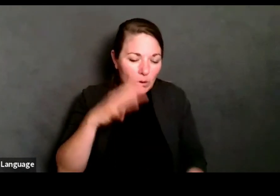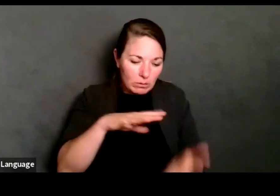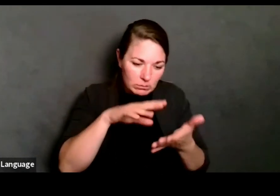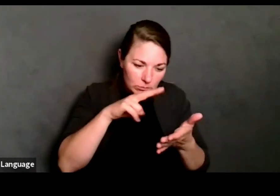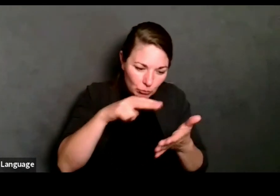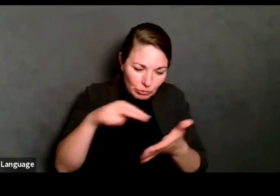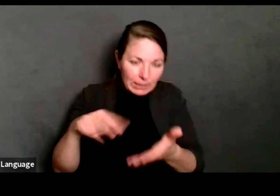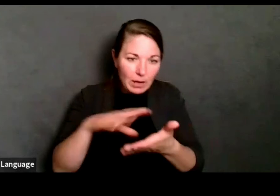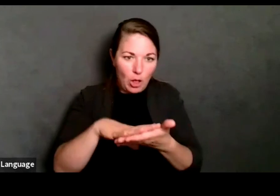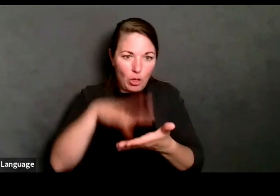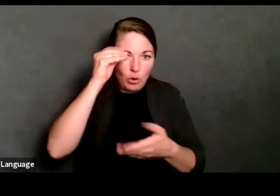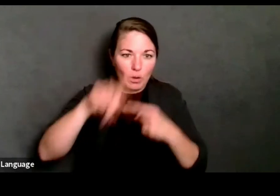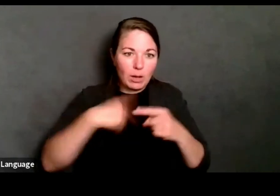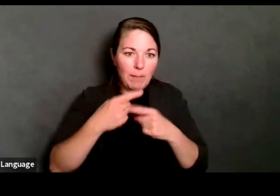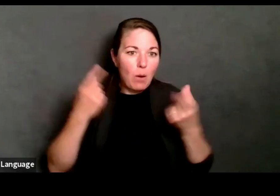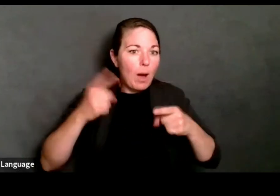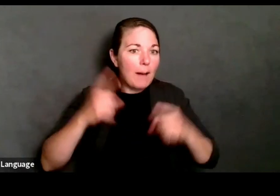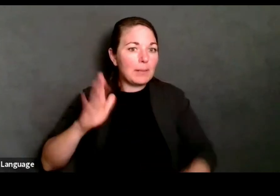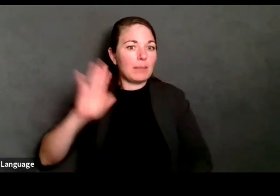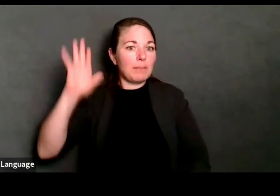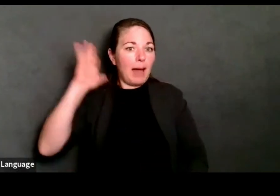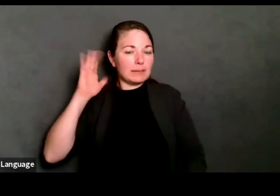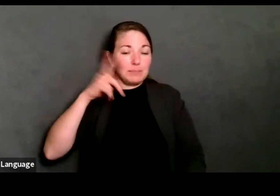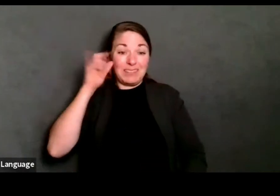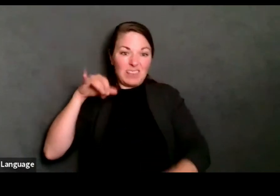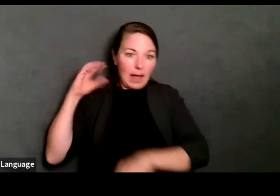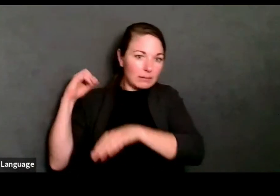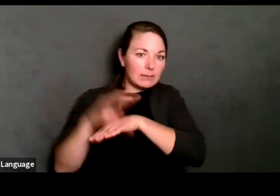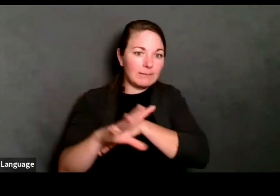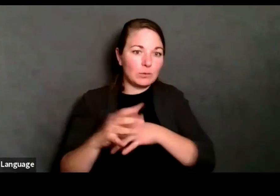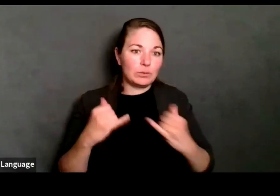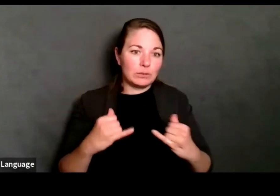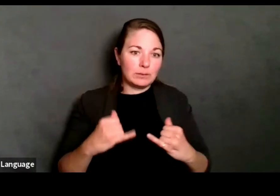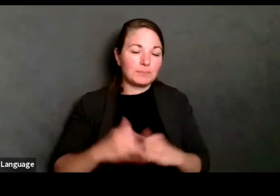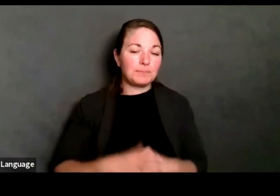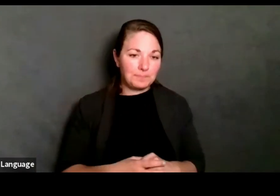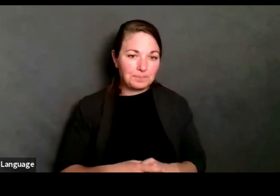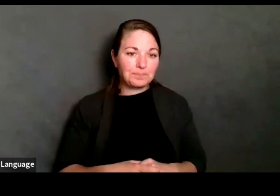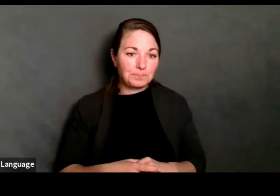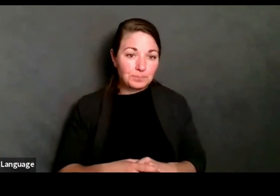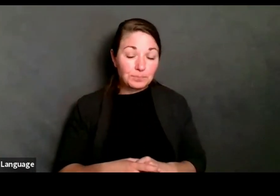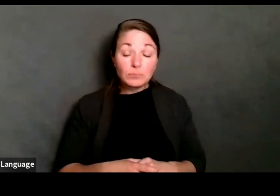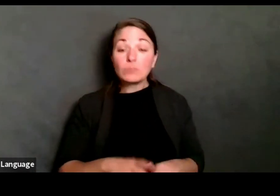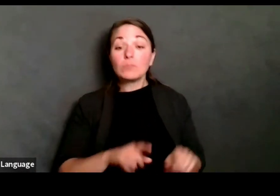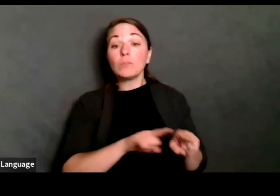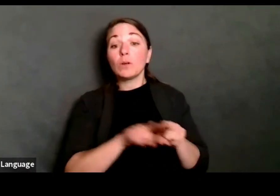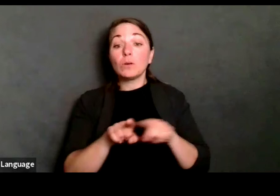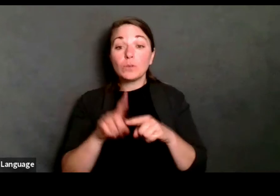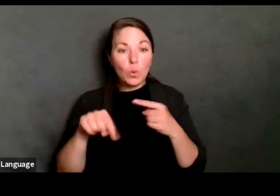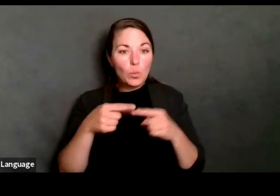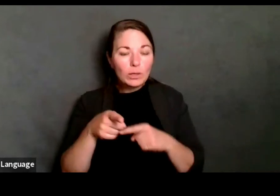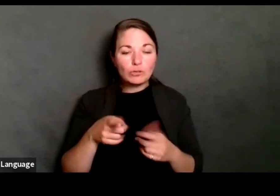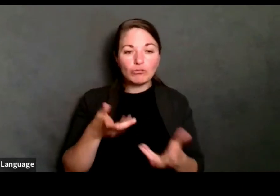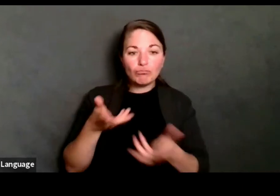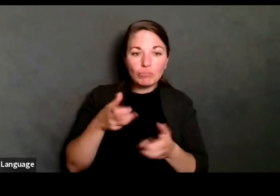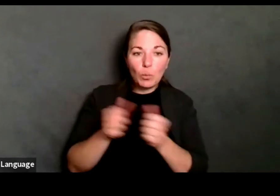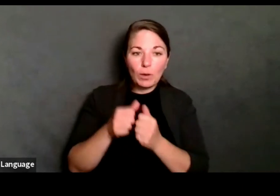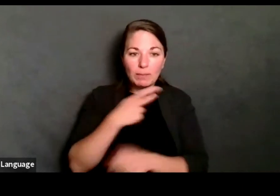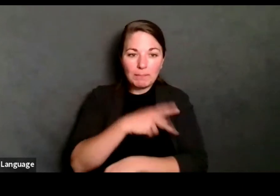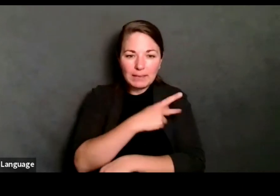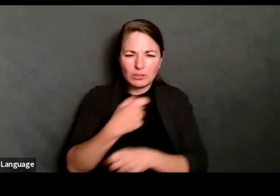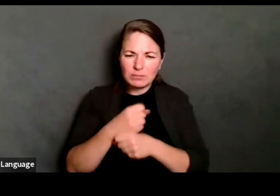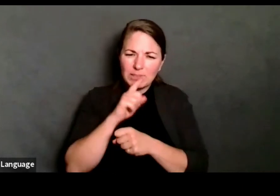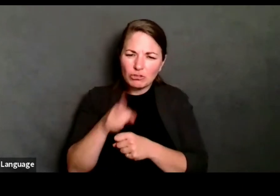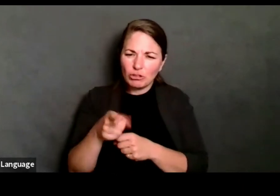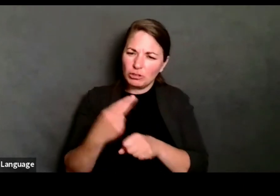them if you understand what's going on. Second, when you're speaking with patients, work on using language that is clear and